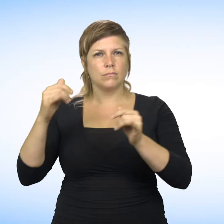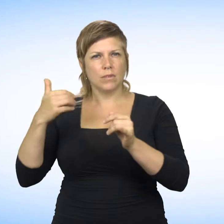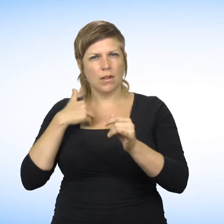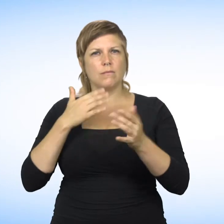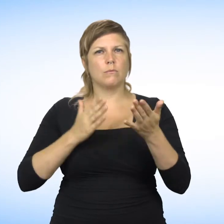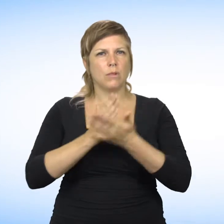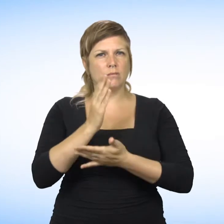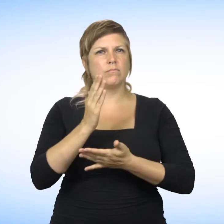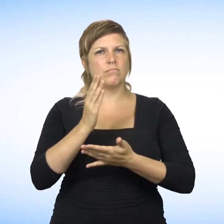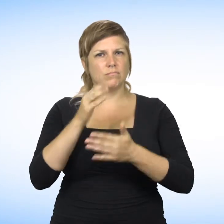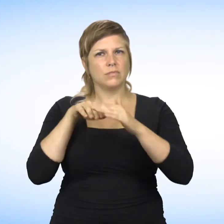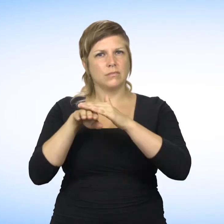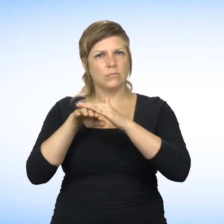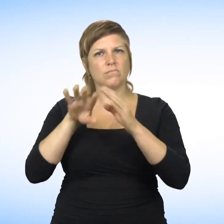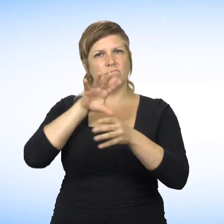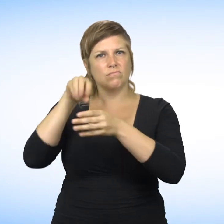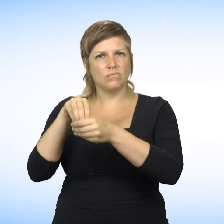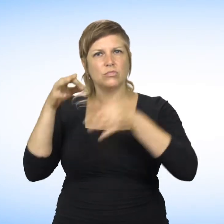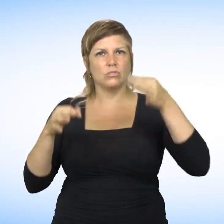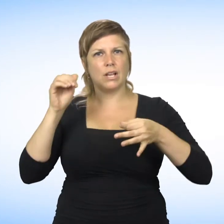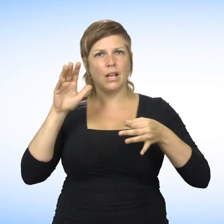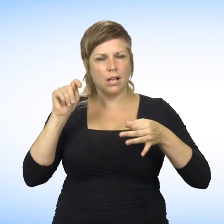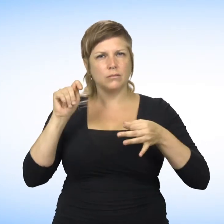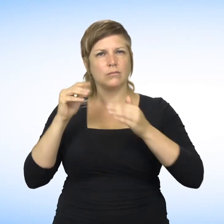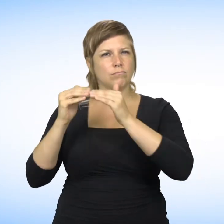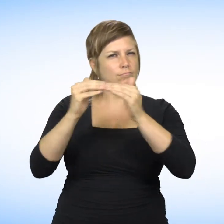Every person has a full and equal right to be party to a juridical act.